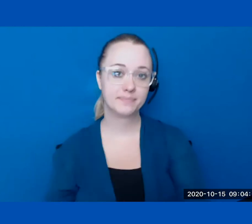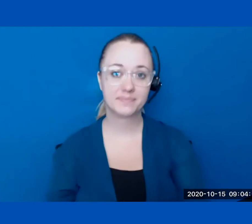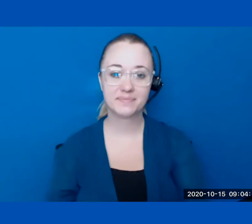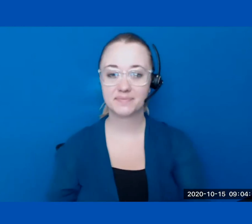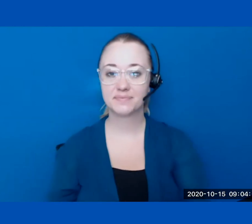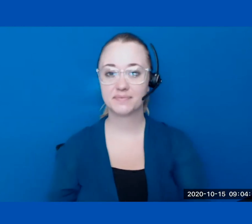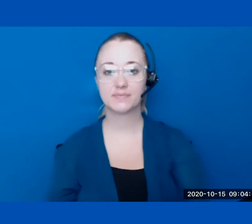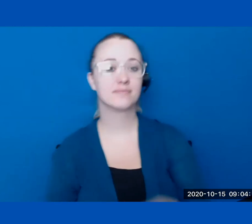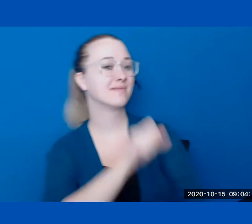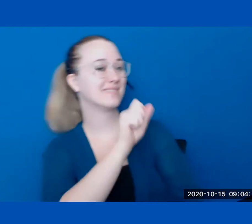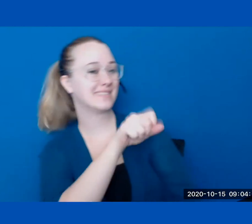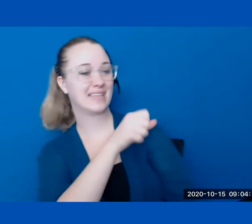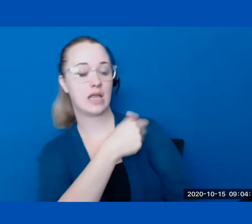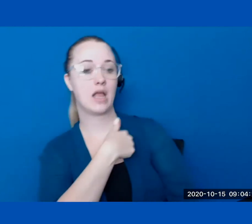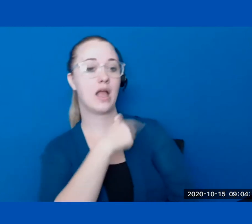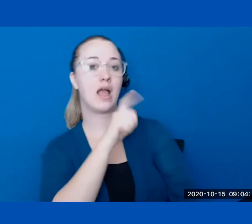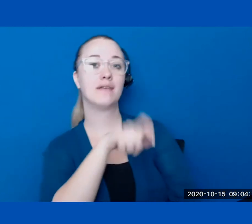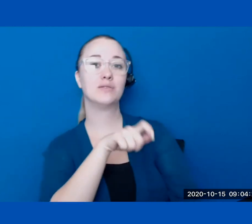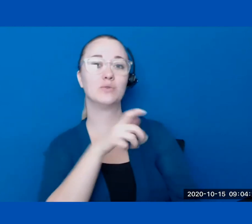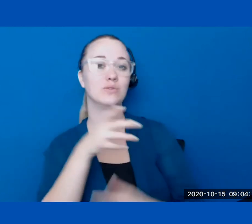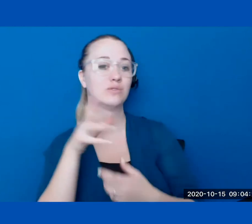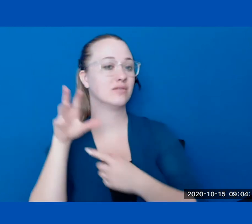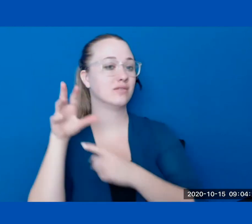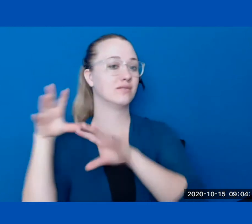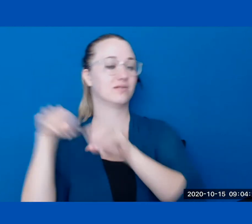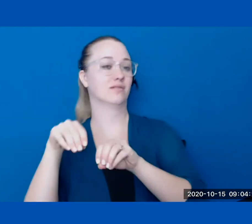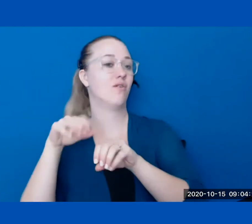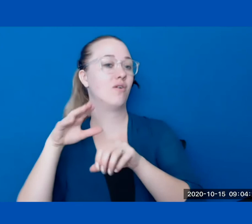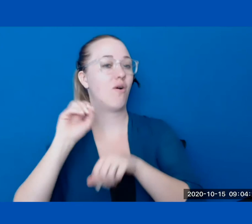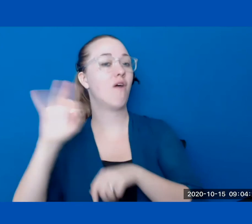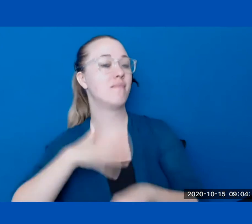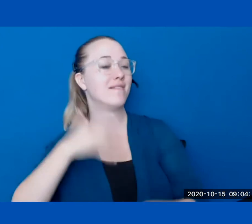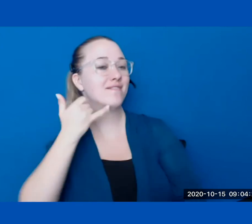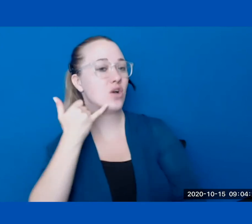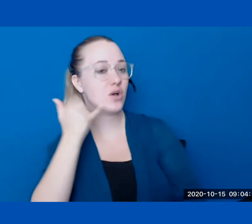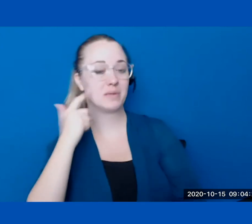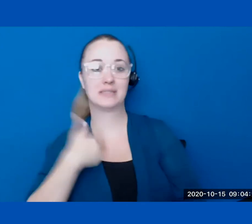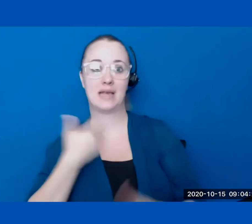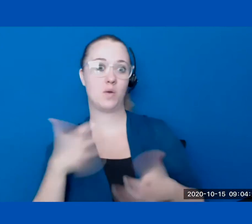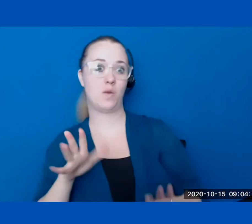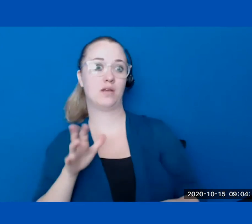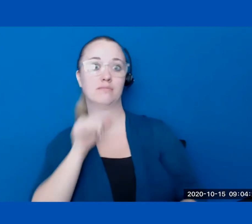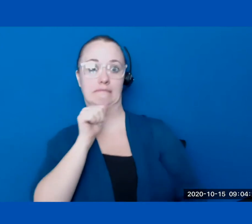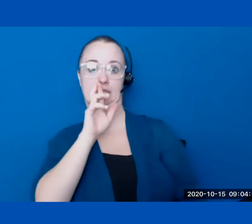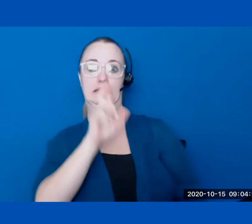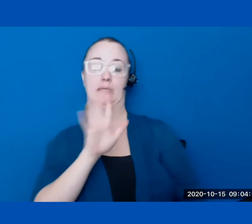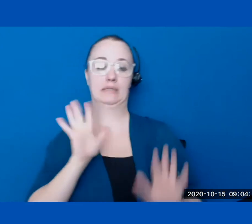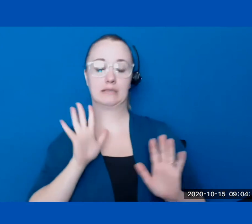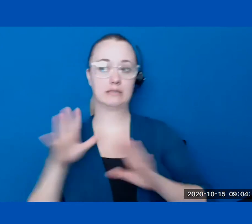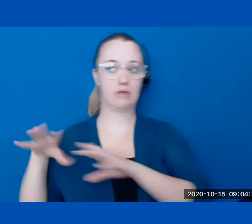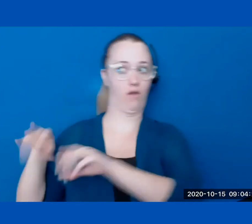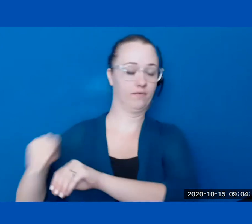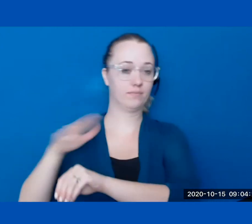Yeah, I had to turn off my phone because I don't want to be disrespectful. That's all right. Okay,